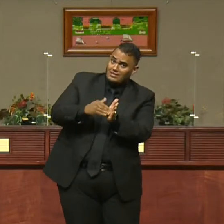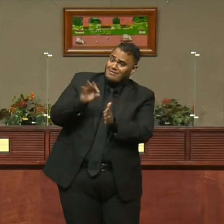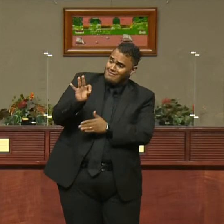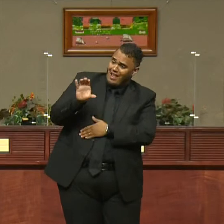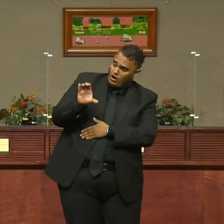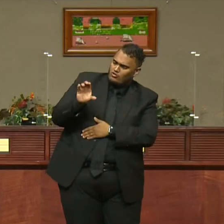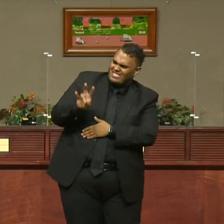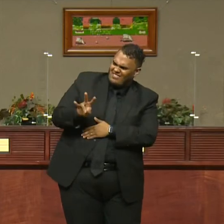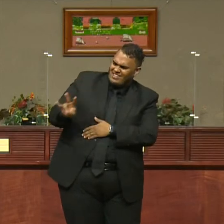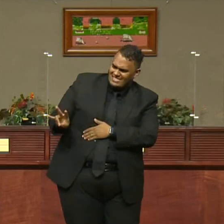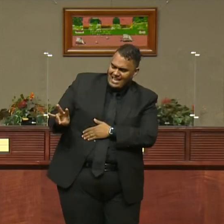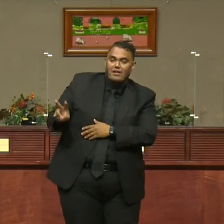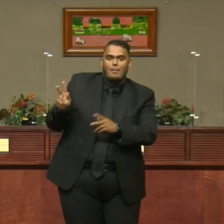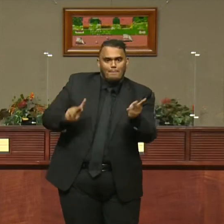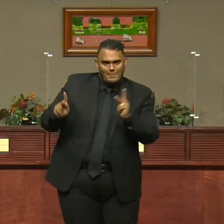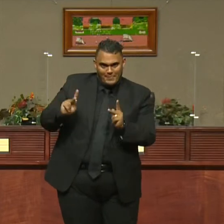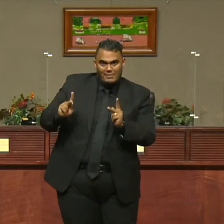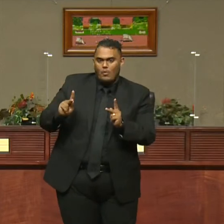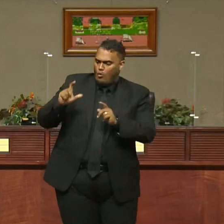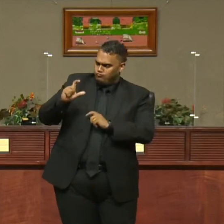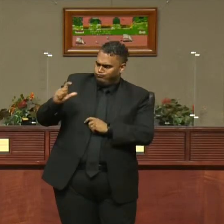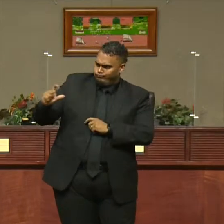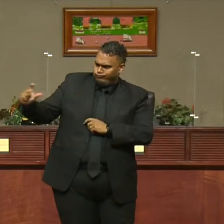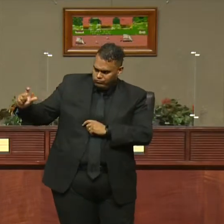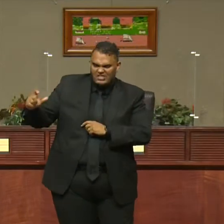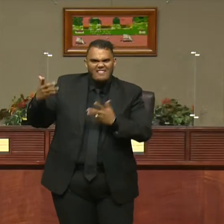doses has been given in our county.